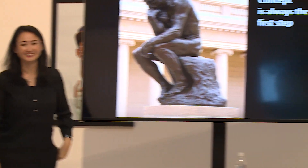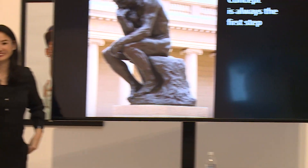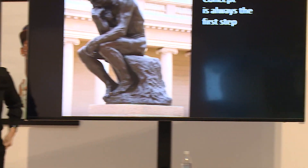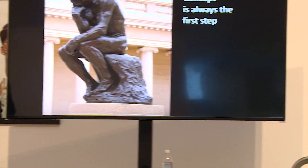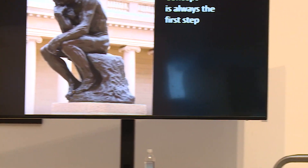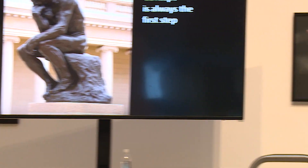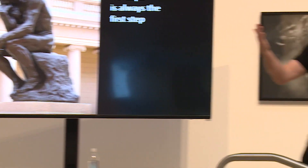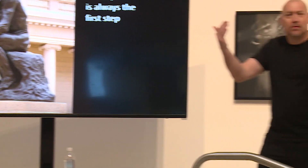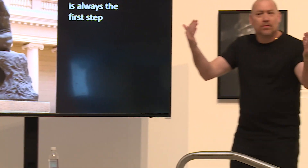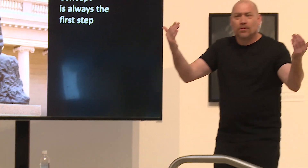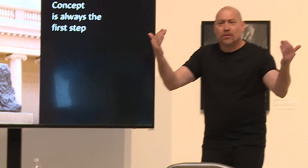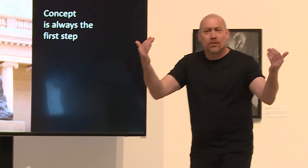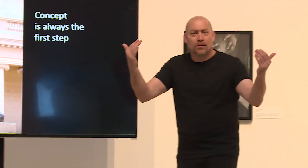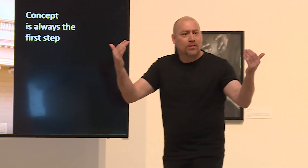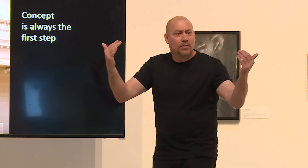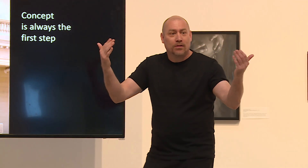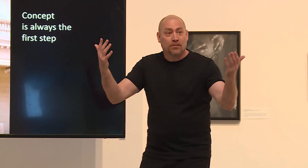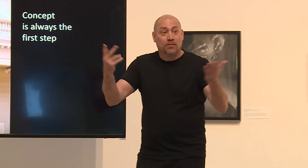Why a restaurant? What do you think?